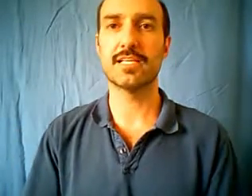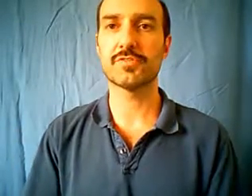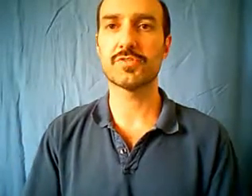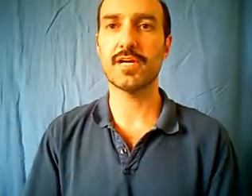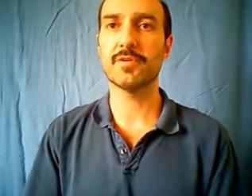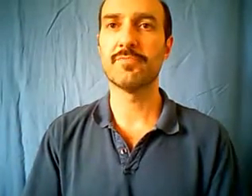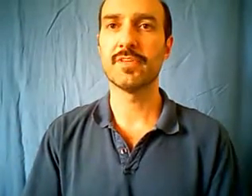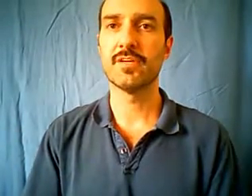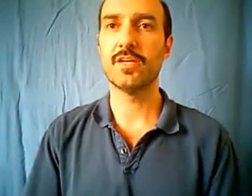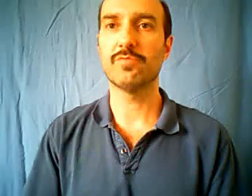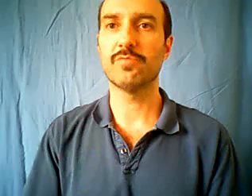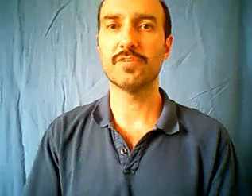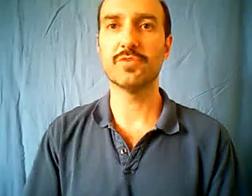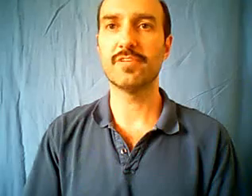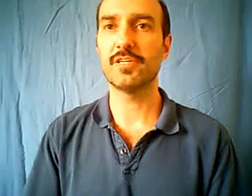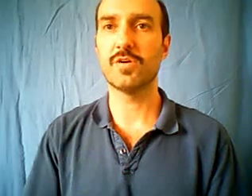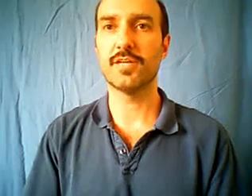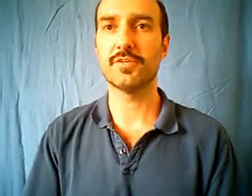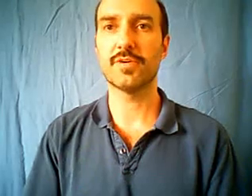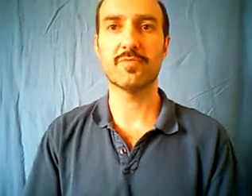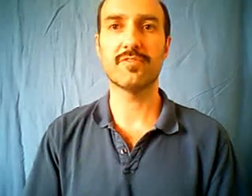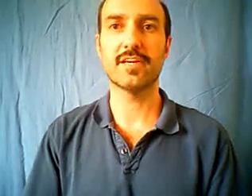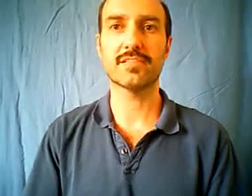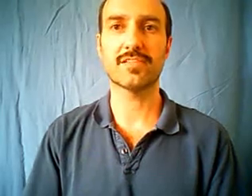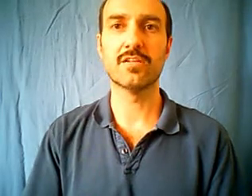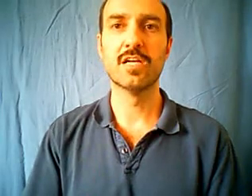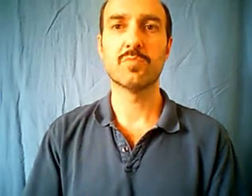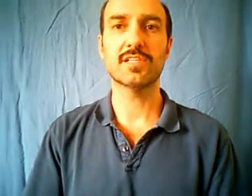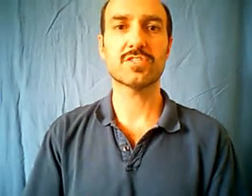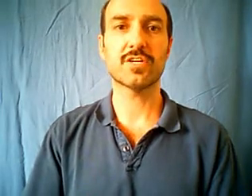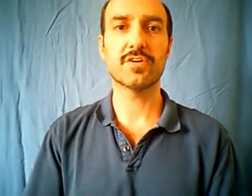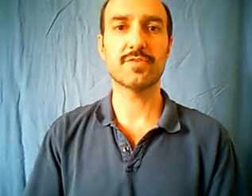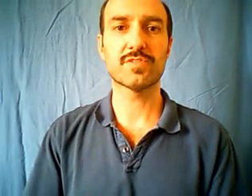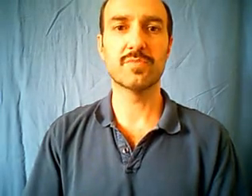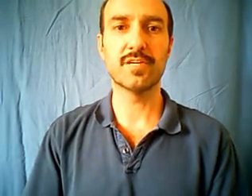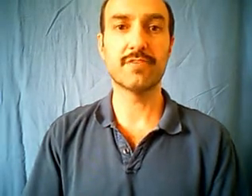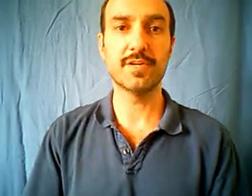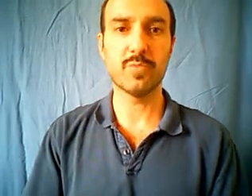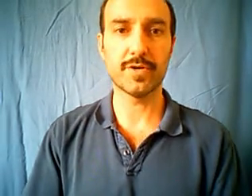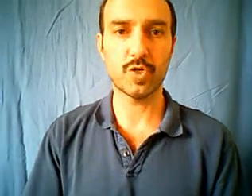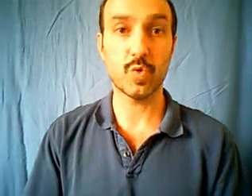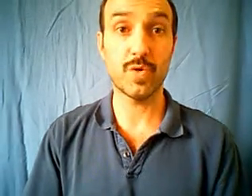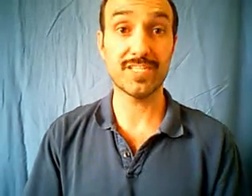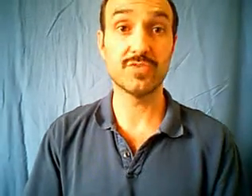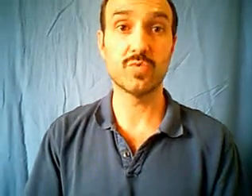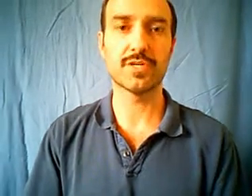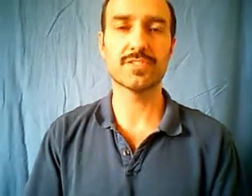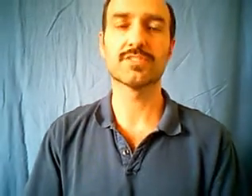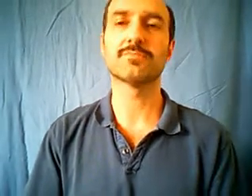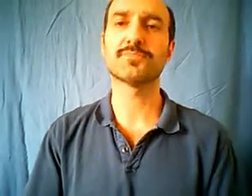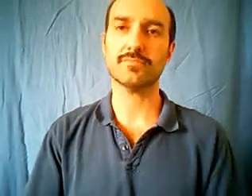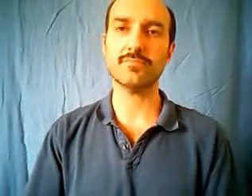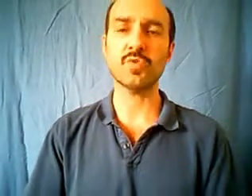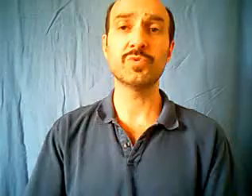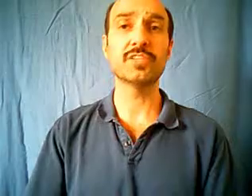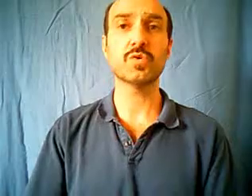Language grammar. And hopefully I'll do a video on the grammar of ASL. But let's start off with some very important question words. We need the